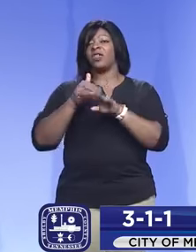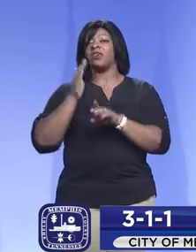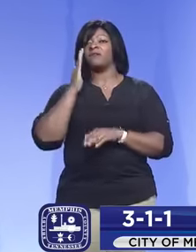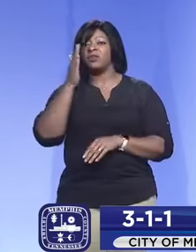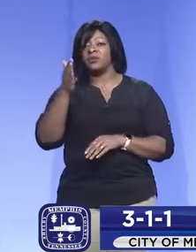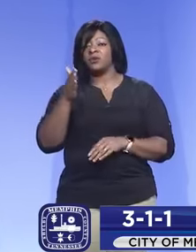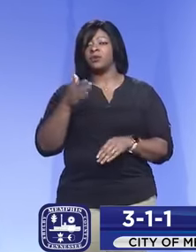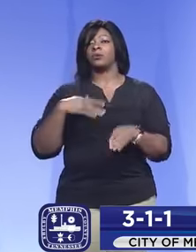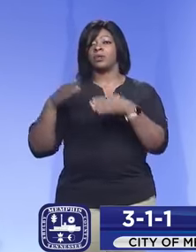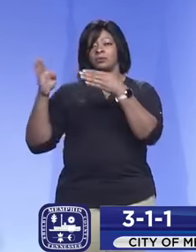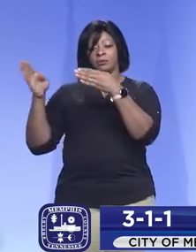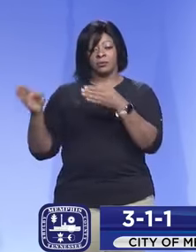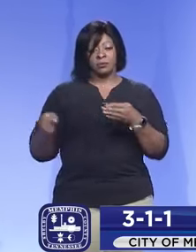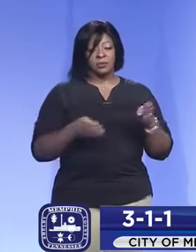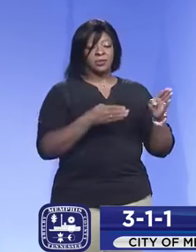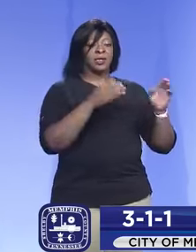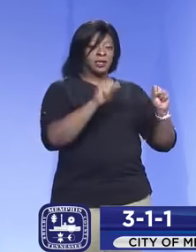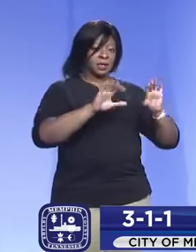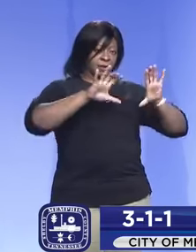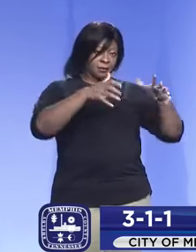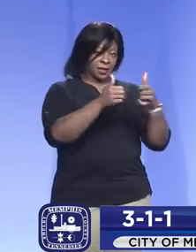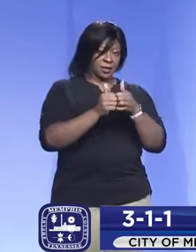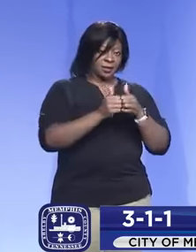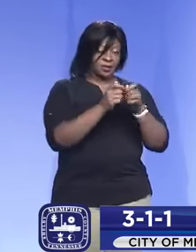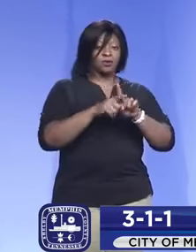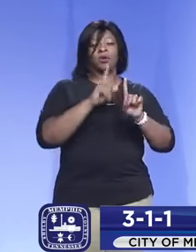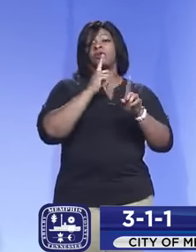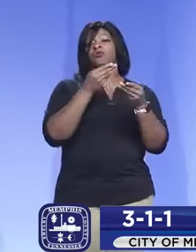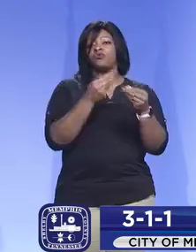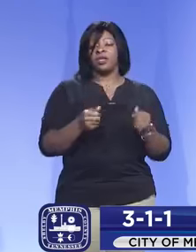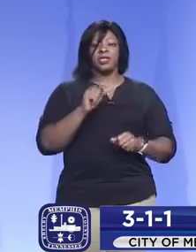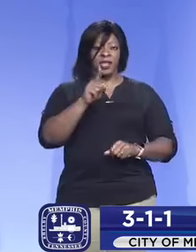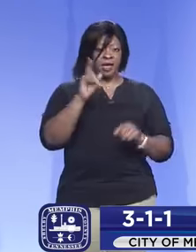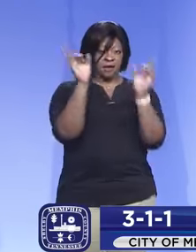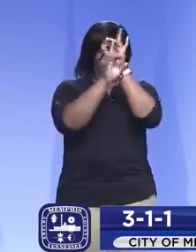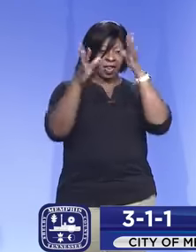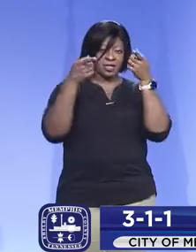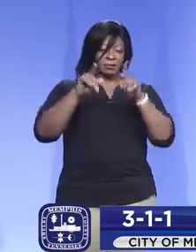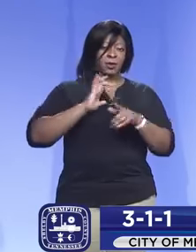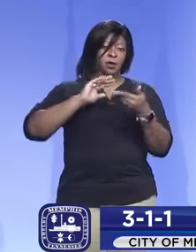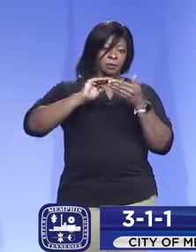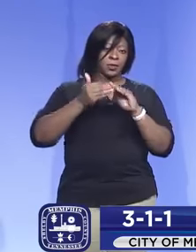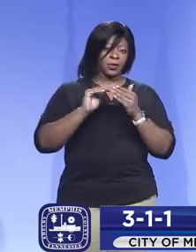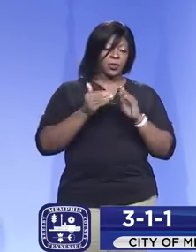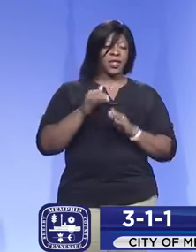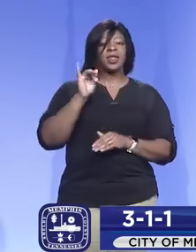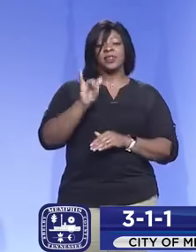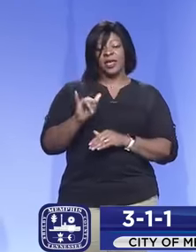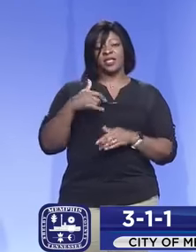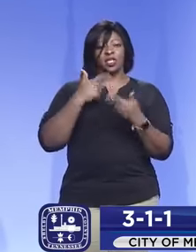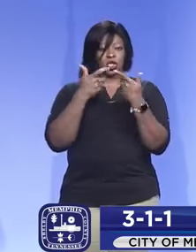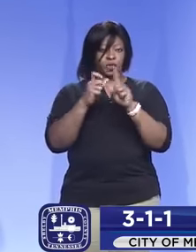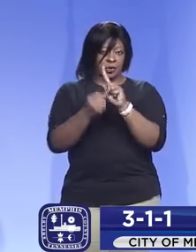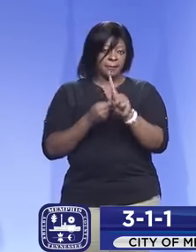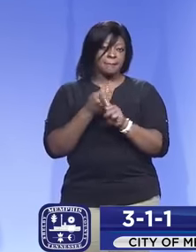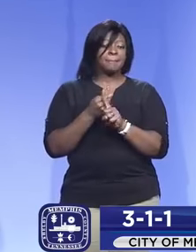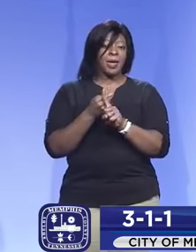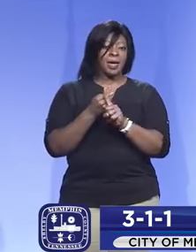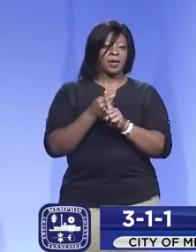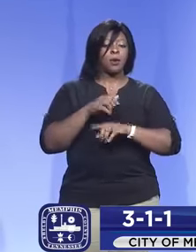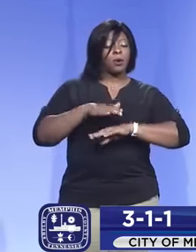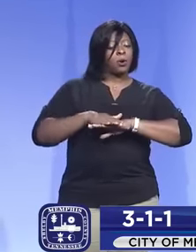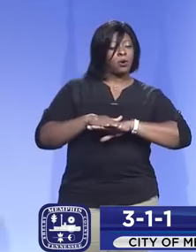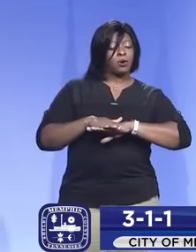future, that we will collectively come together to address particularly violence in our community, which has a significant impact